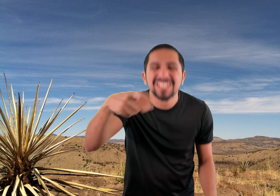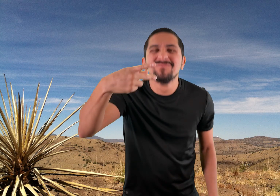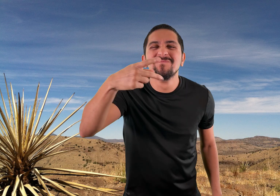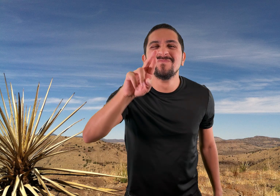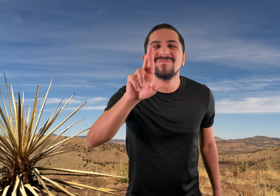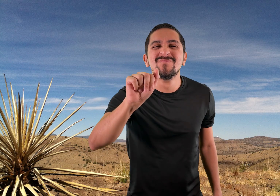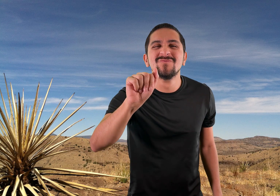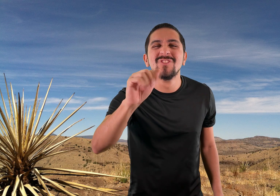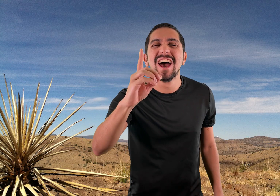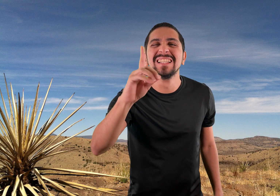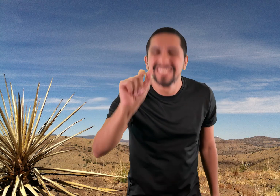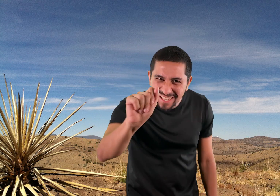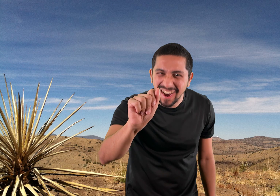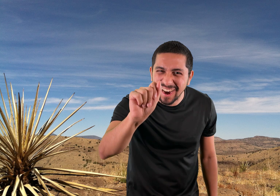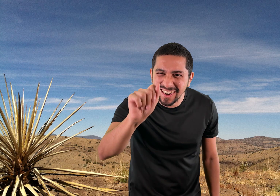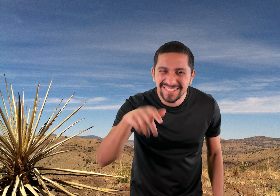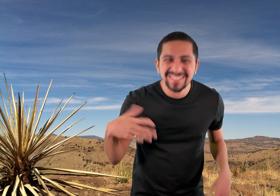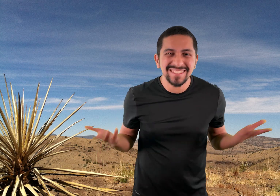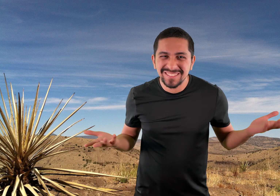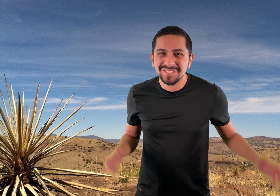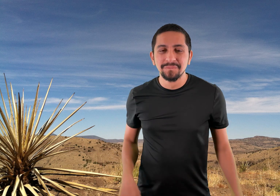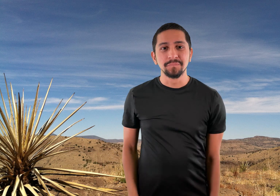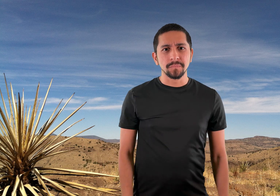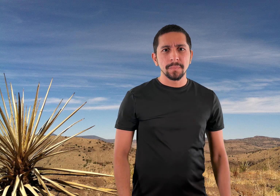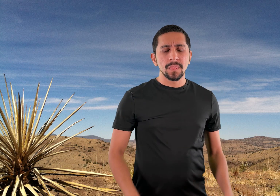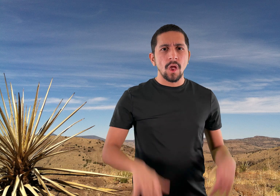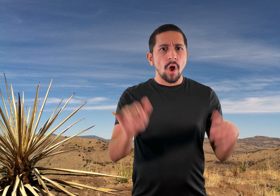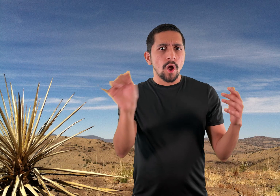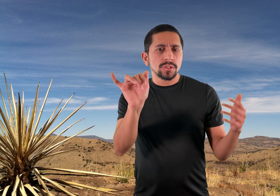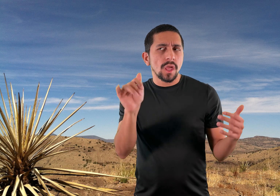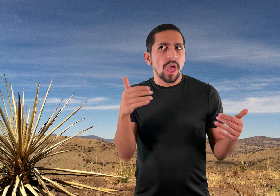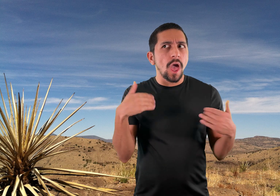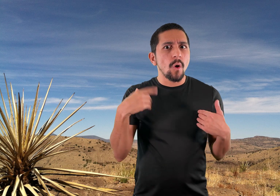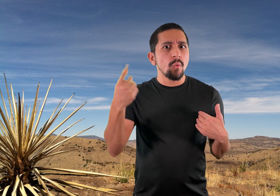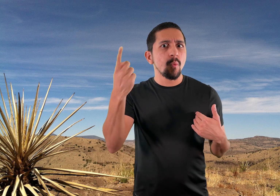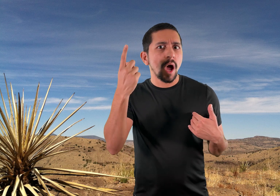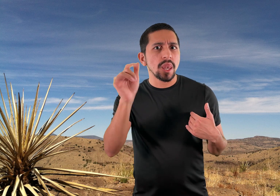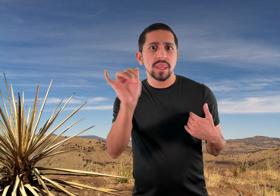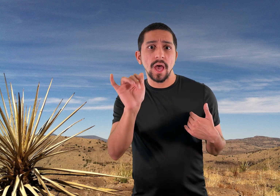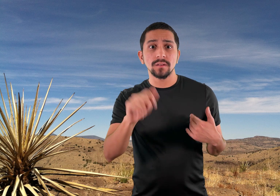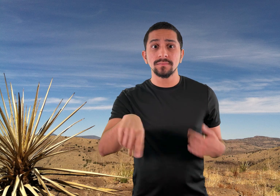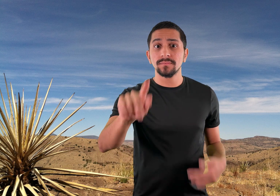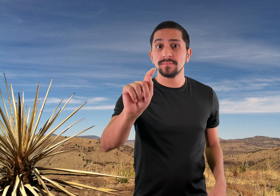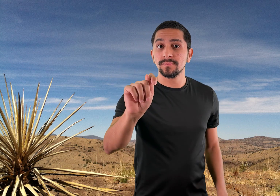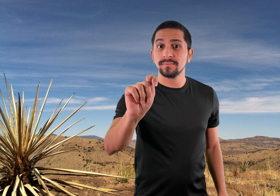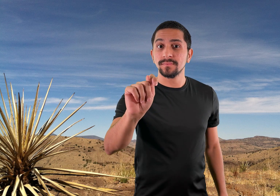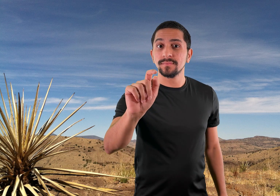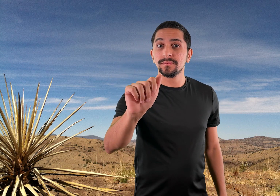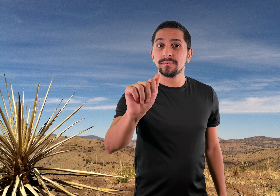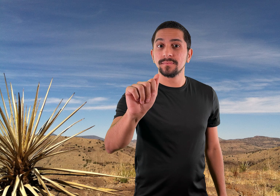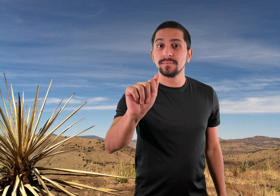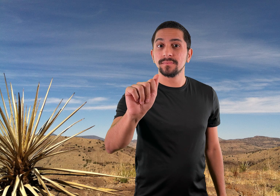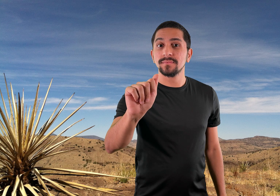Yes, Prada. They also have one of a